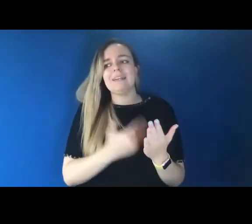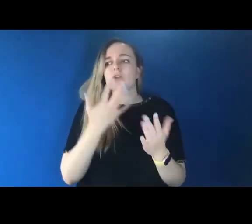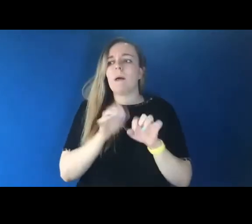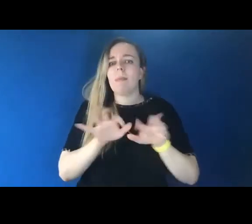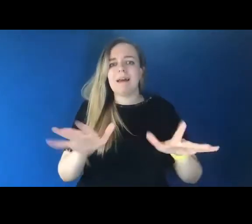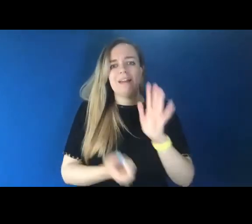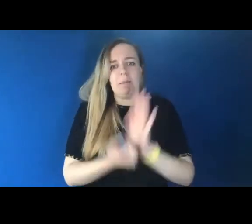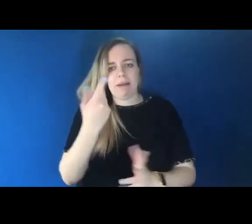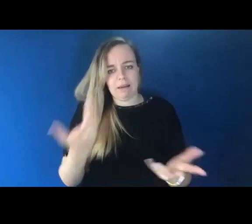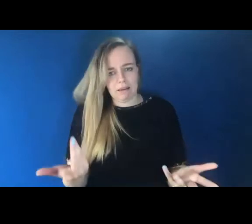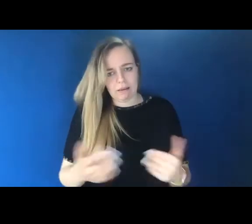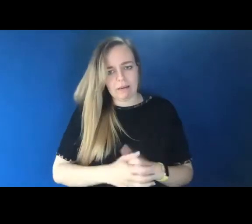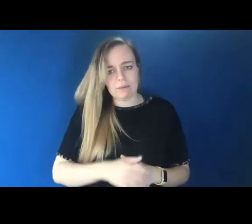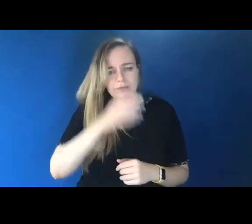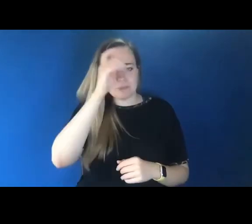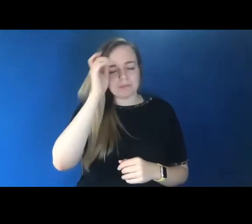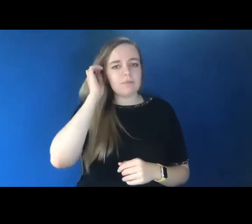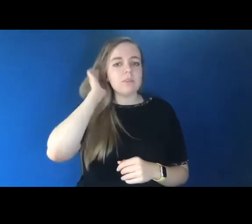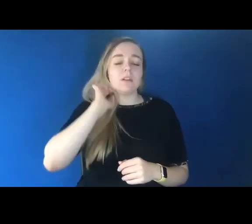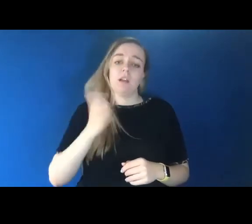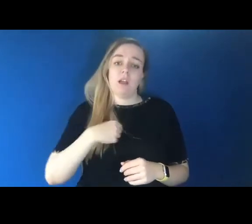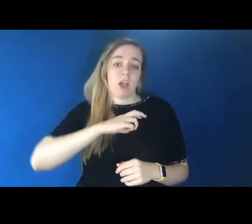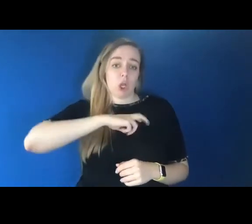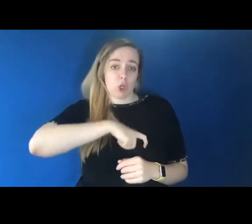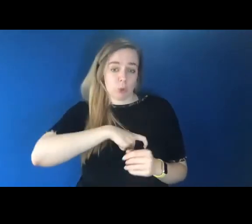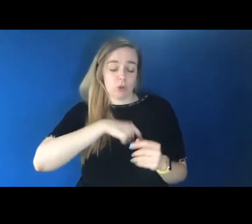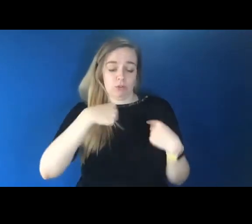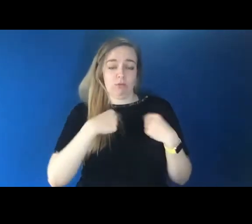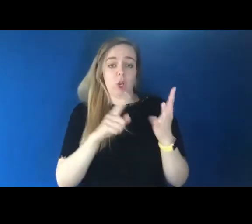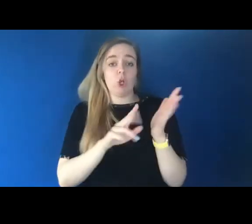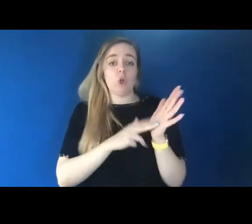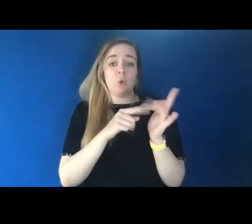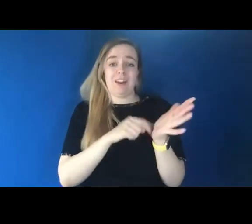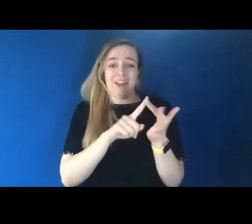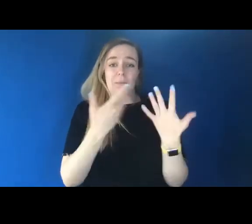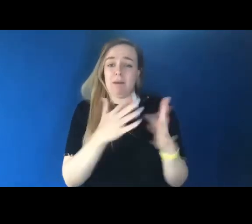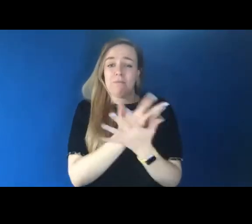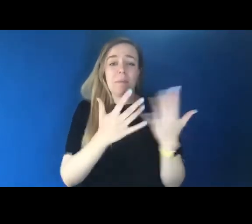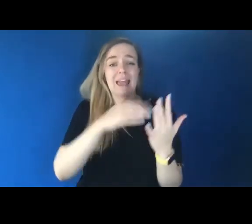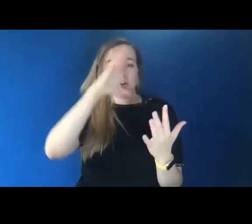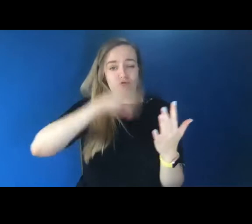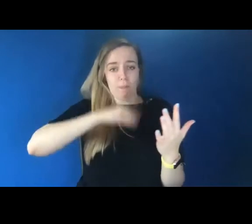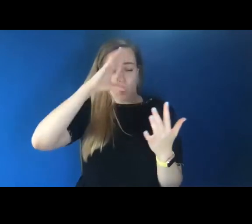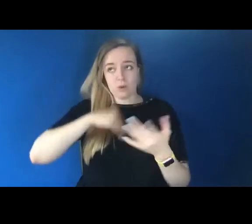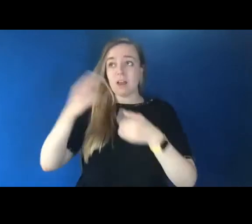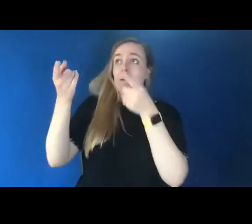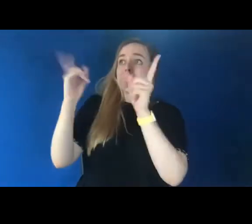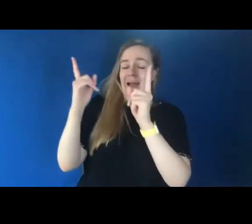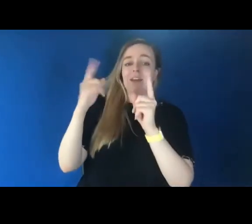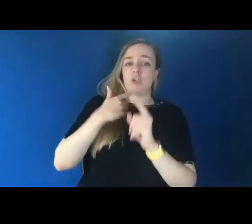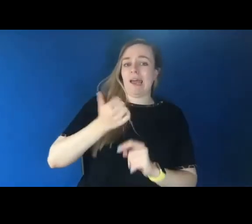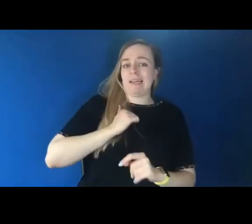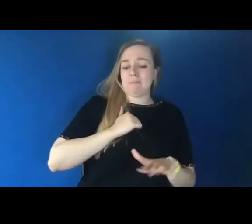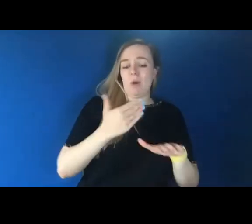struck. As a union, Unite had many reports of managers expecting workers to